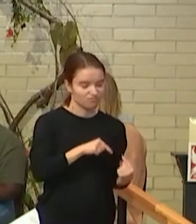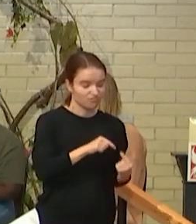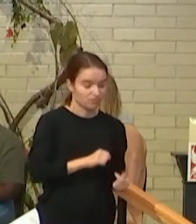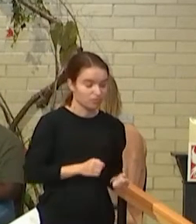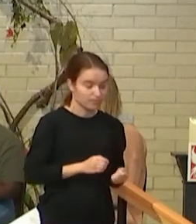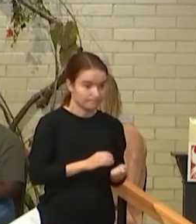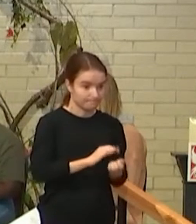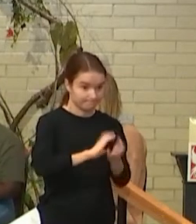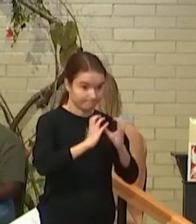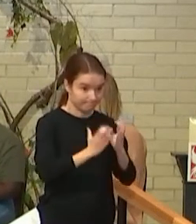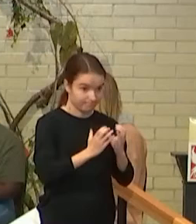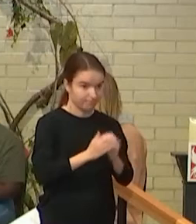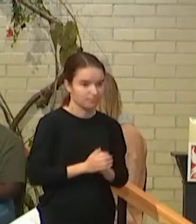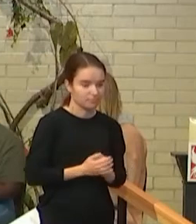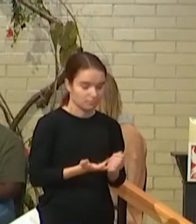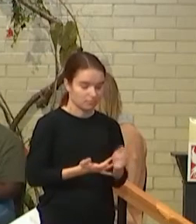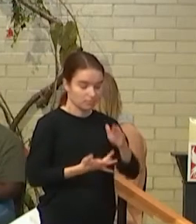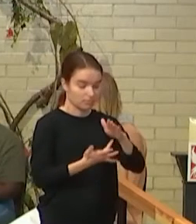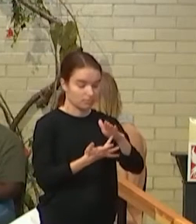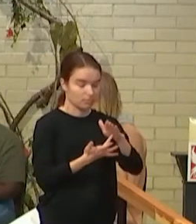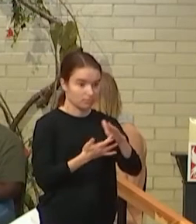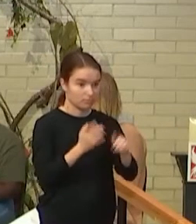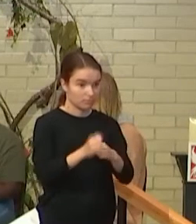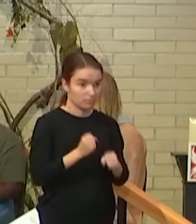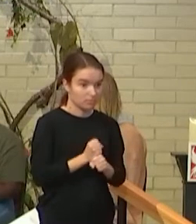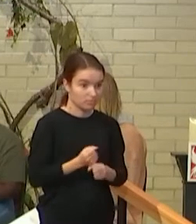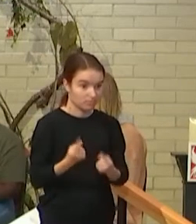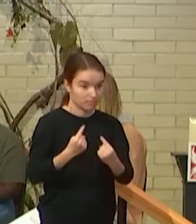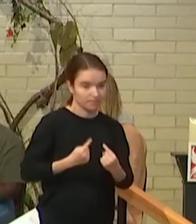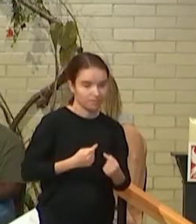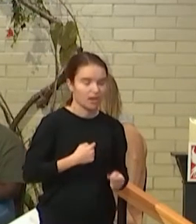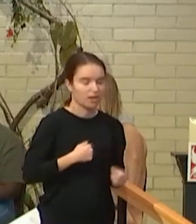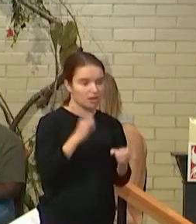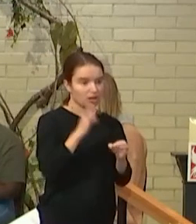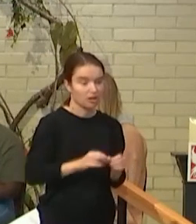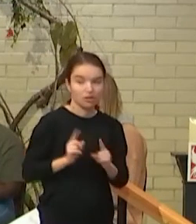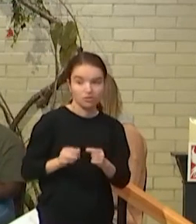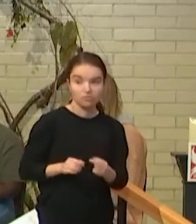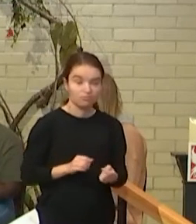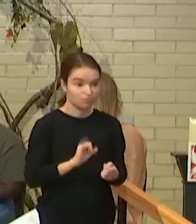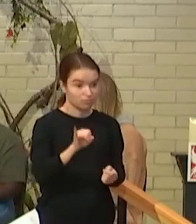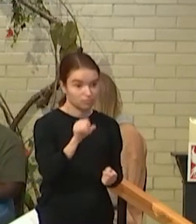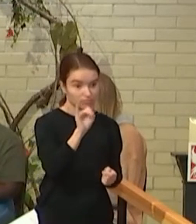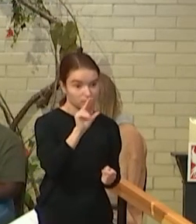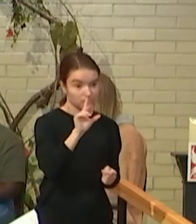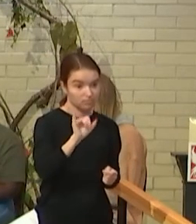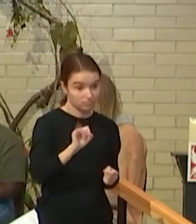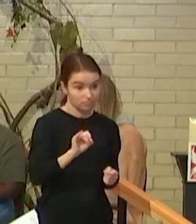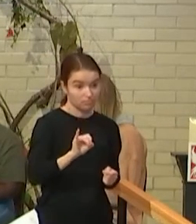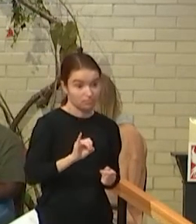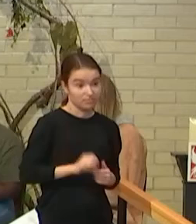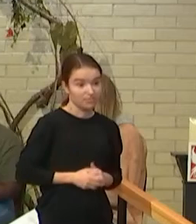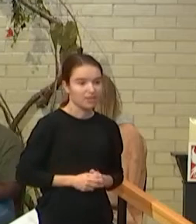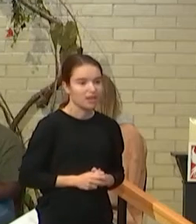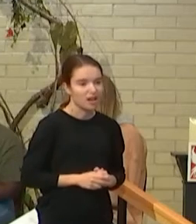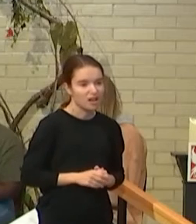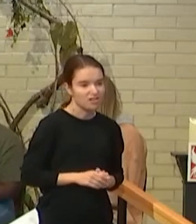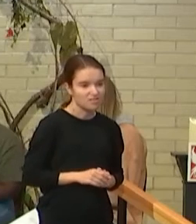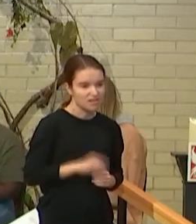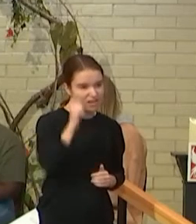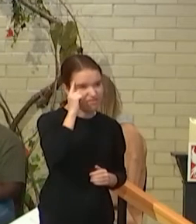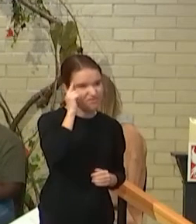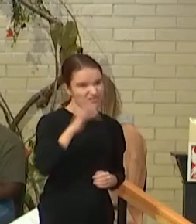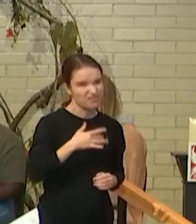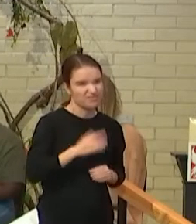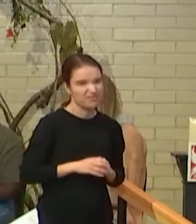And then sophomore year came and I decided to go talk to Judy, get accommodations, and ever since then I have definitely feel like I've excelled